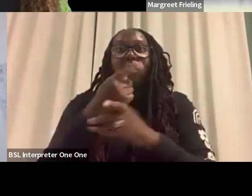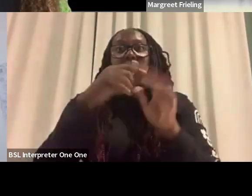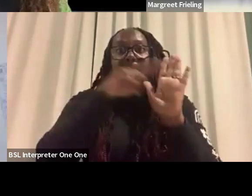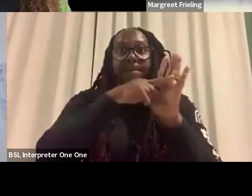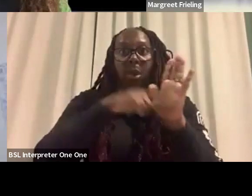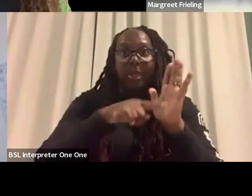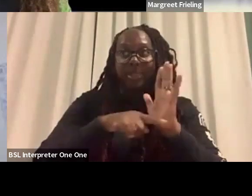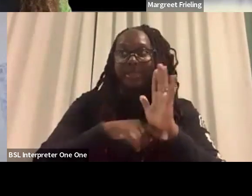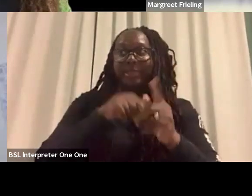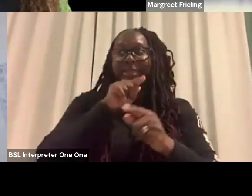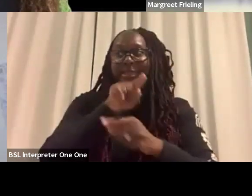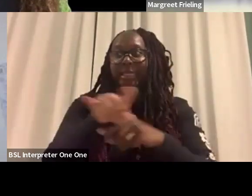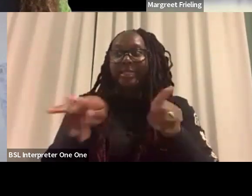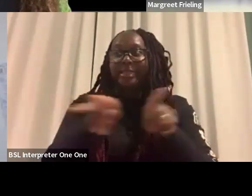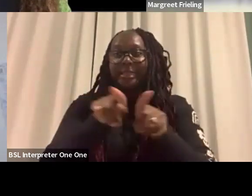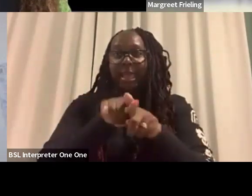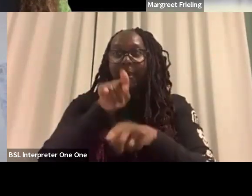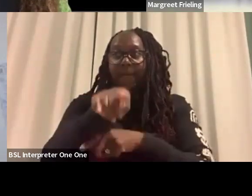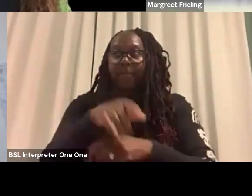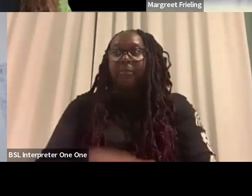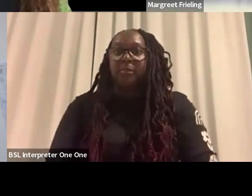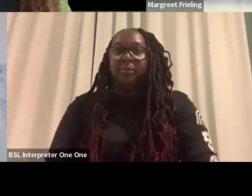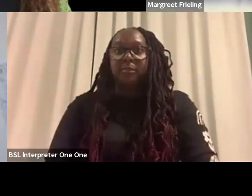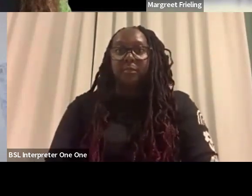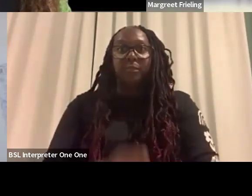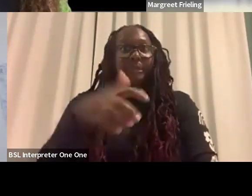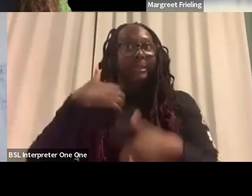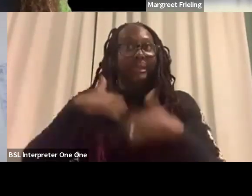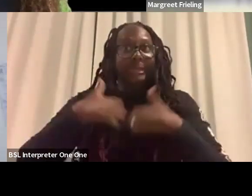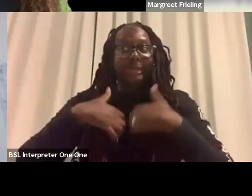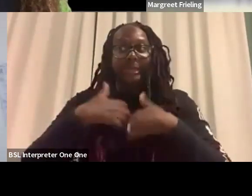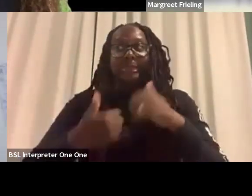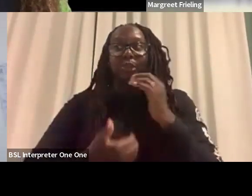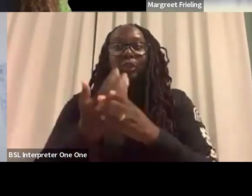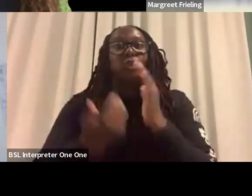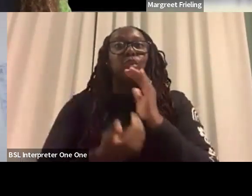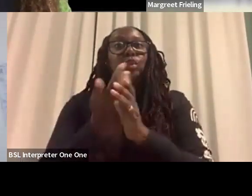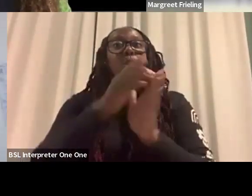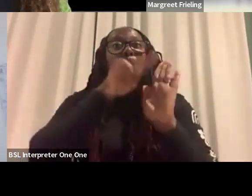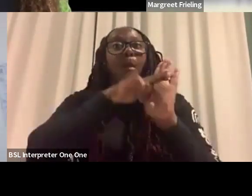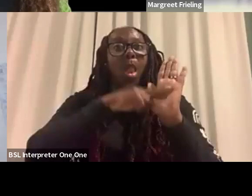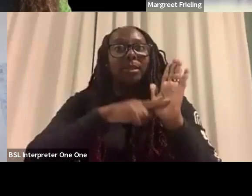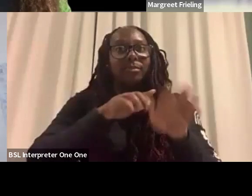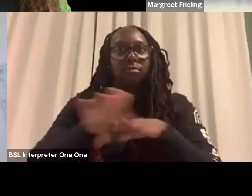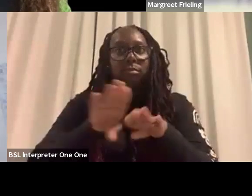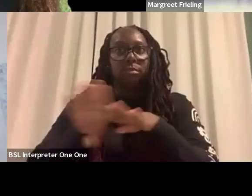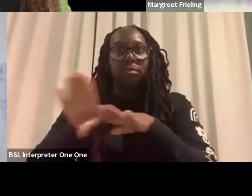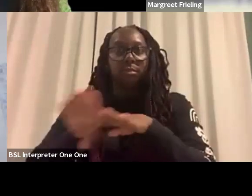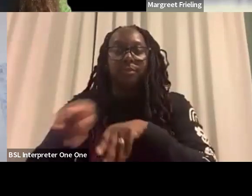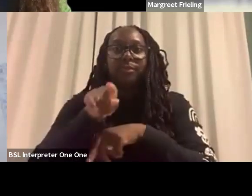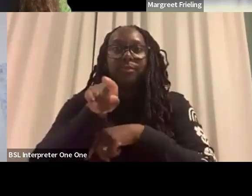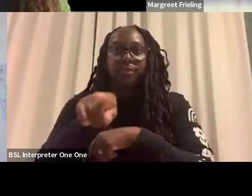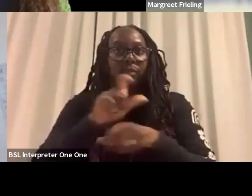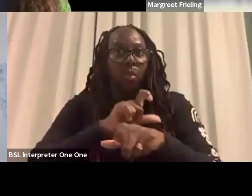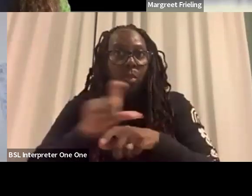through a well-being economy lens. And she will also share some exciting news about the new policy design training course. We will then learn